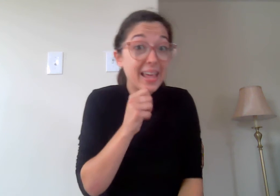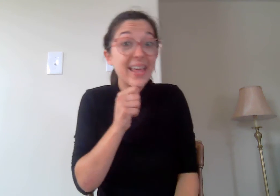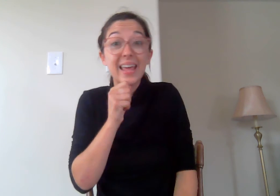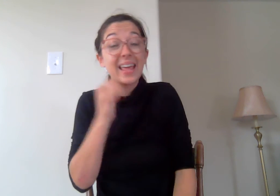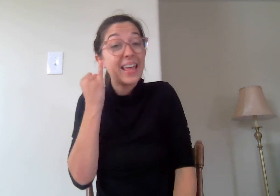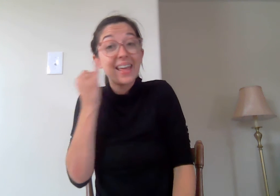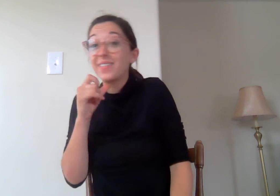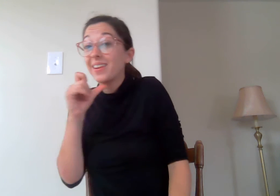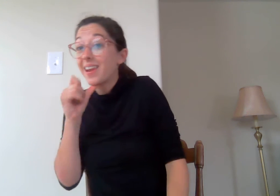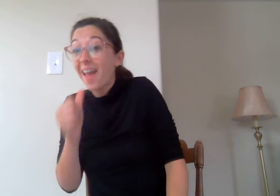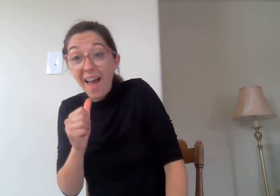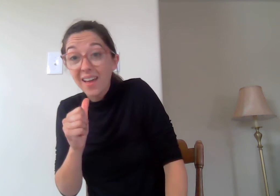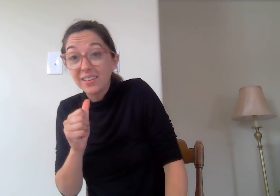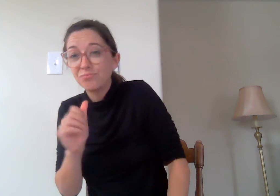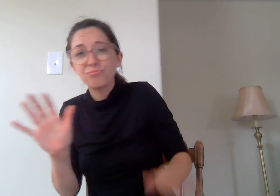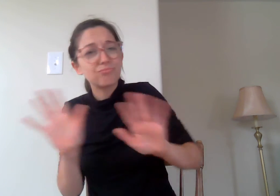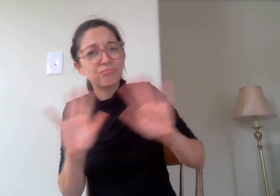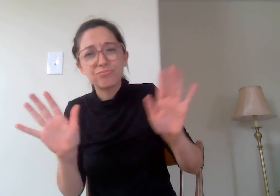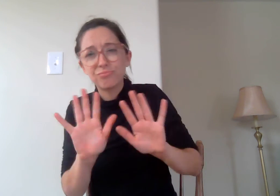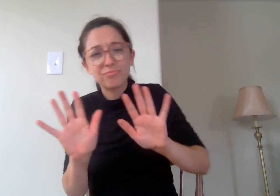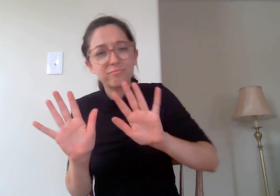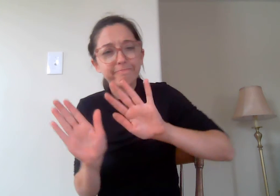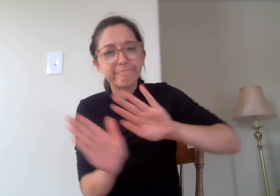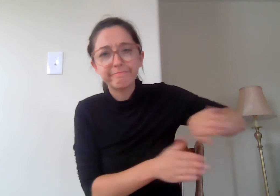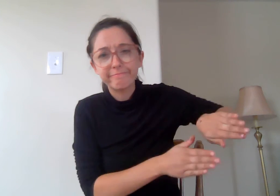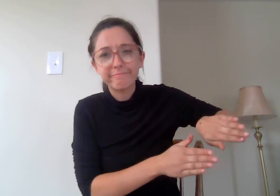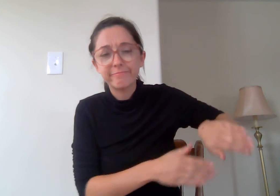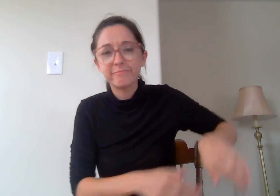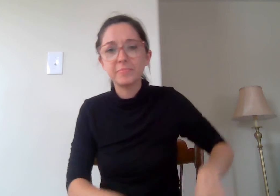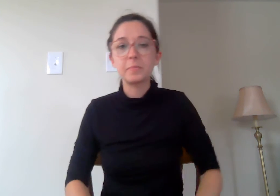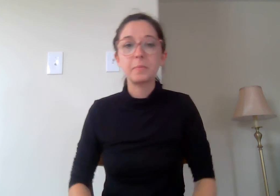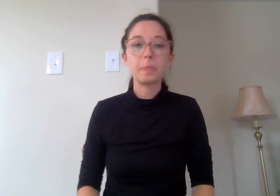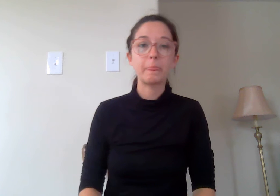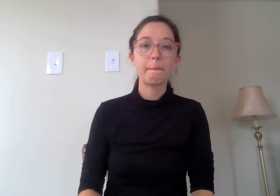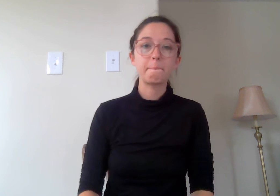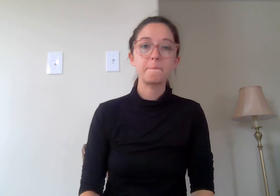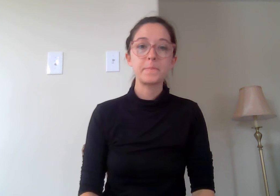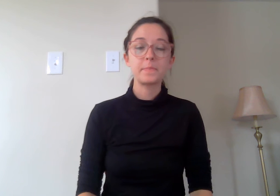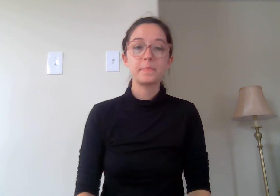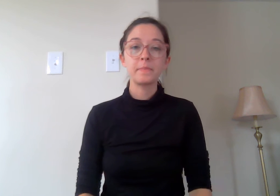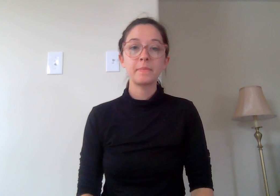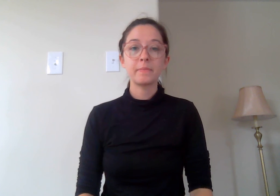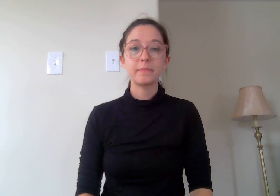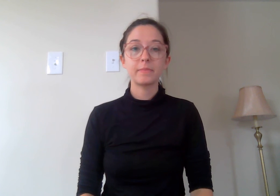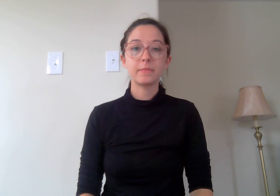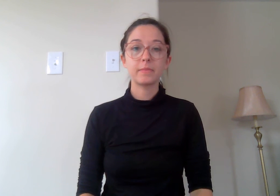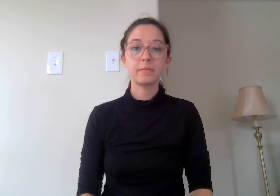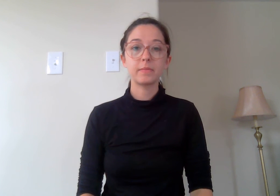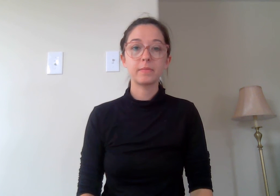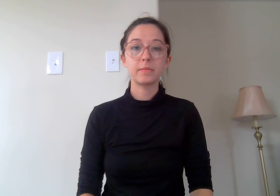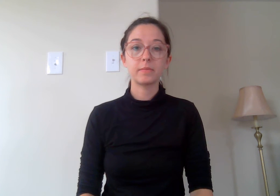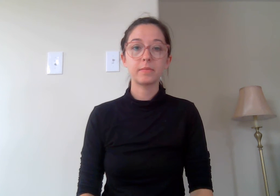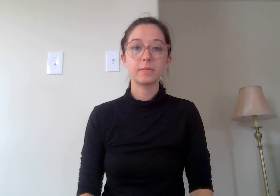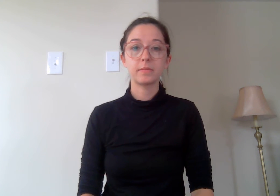it's just a drill, but it will happen and they can go, they can, do what they're going to do. They have that adrenaline rush. They have the energy